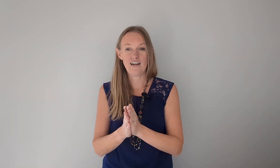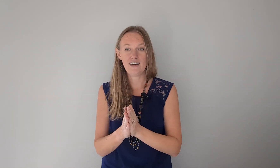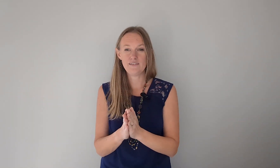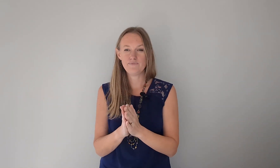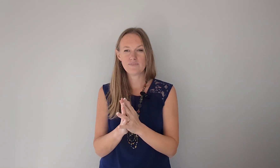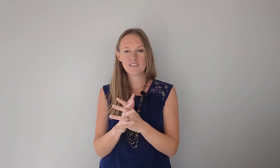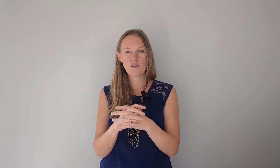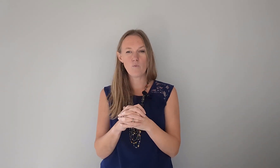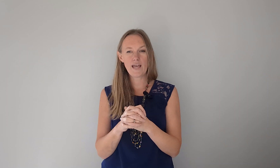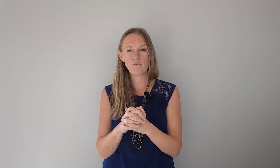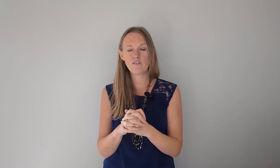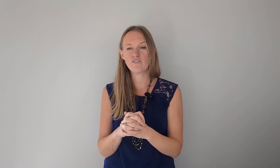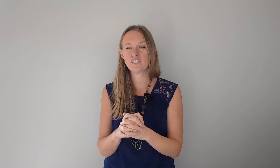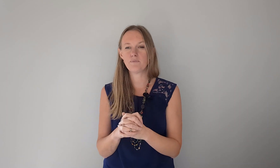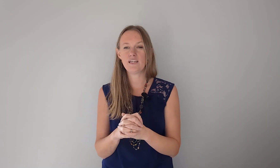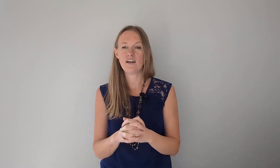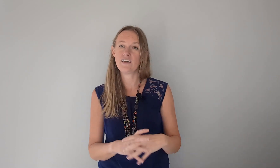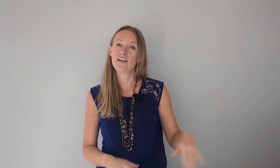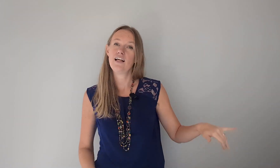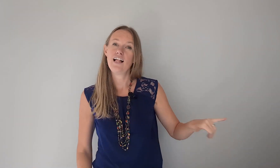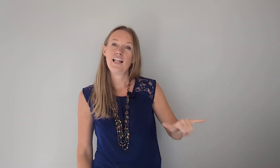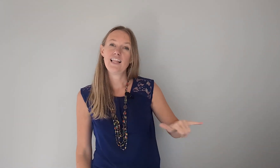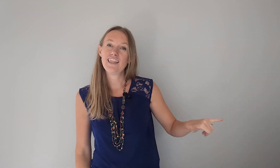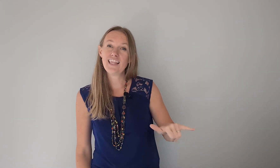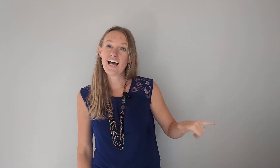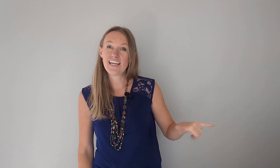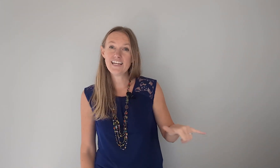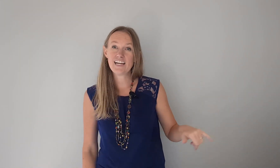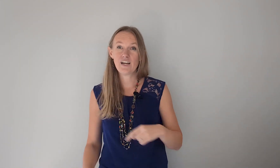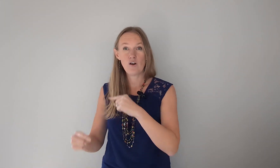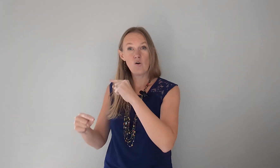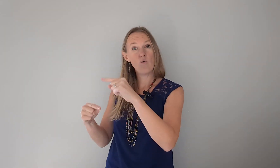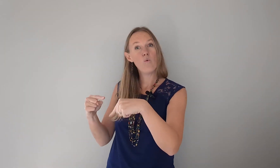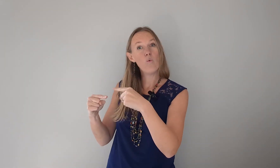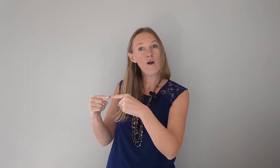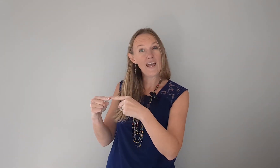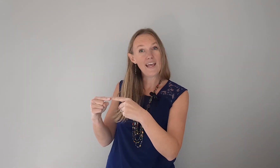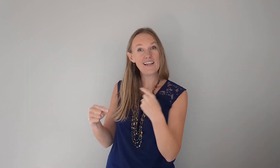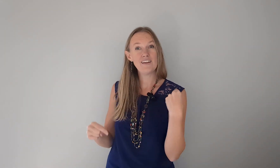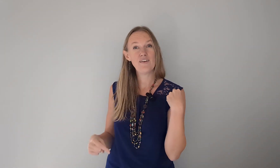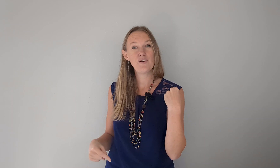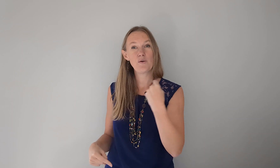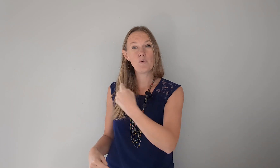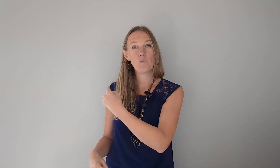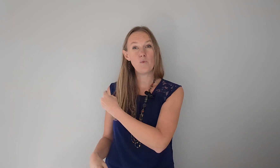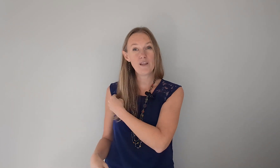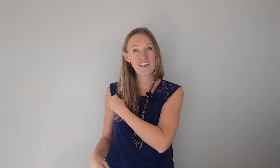Then when we first begun, like when